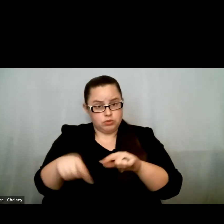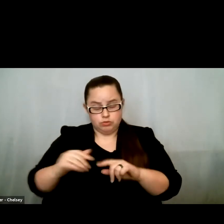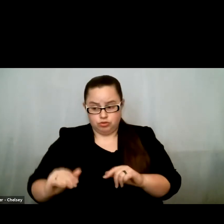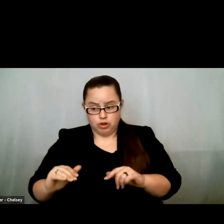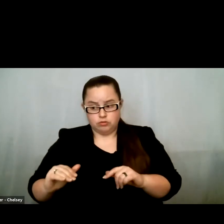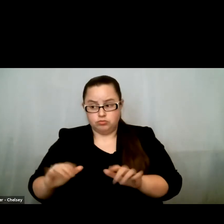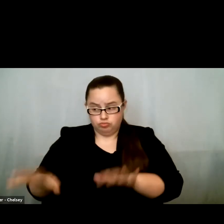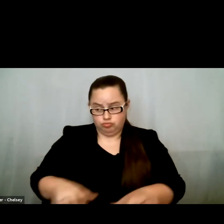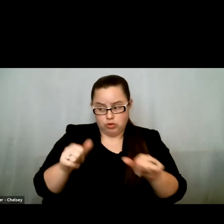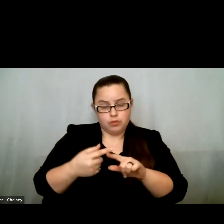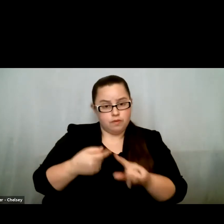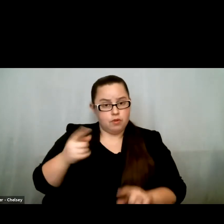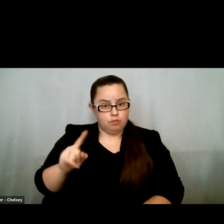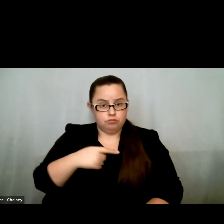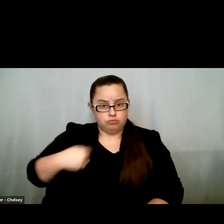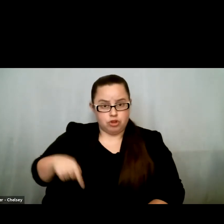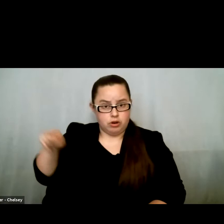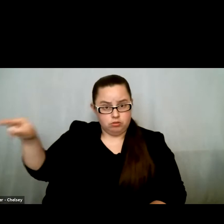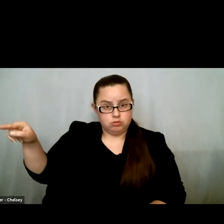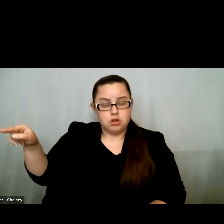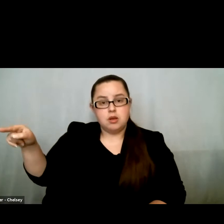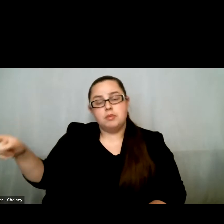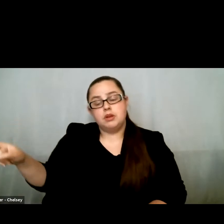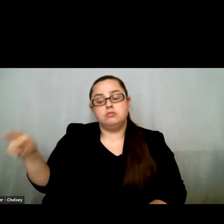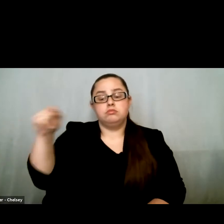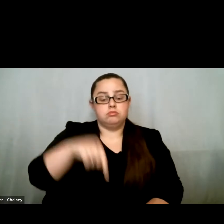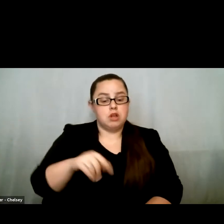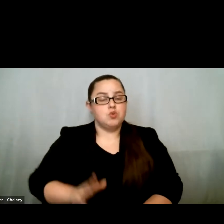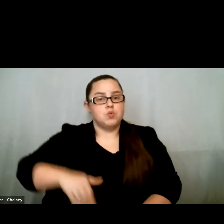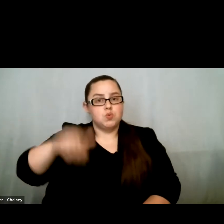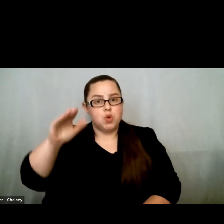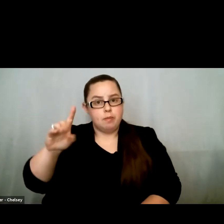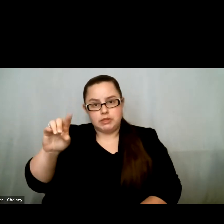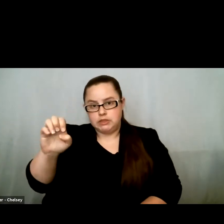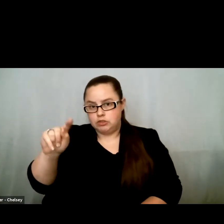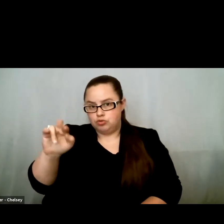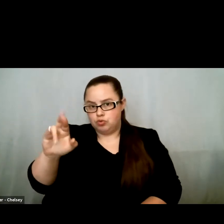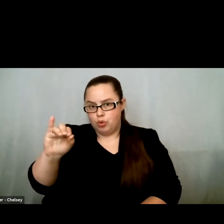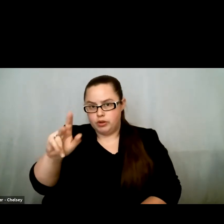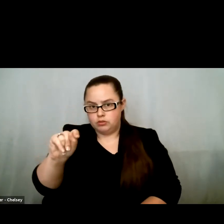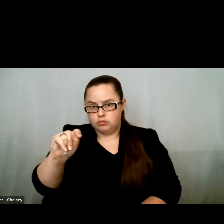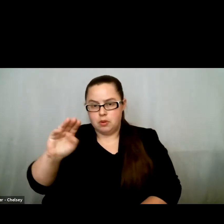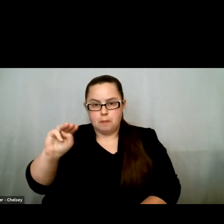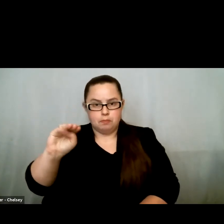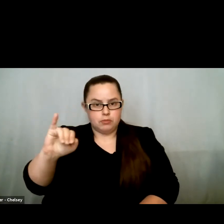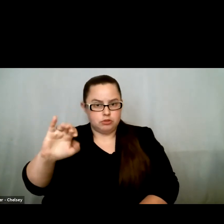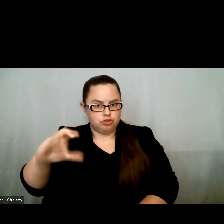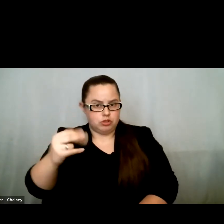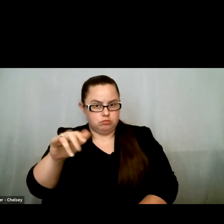China, but he grew up in Detroit. So around this time, he was getting ready to get